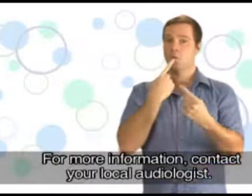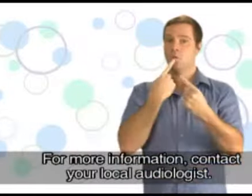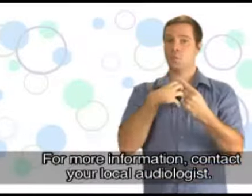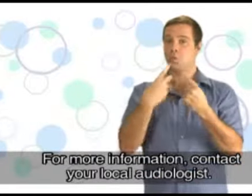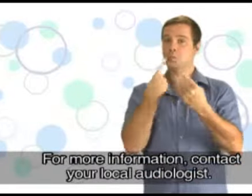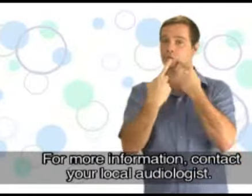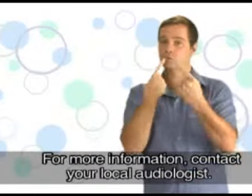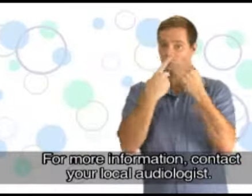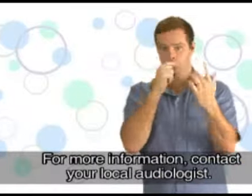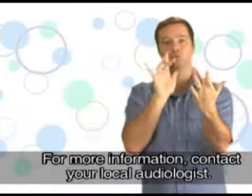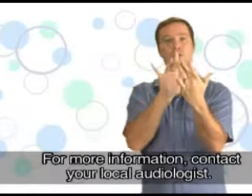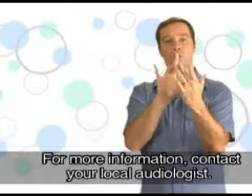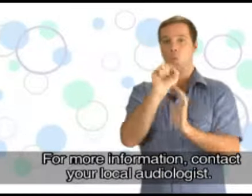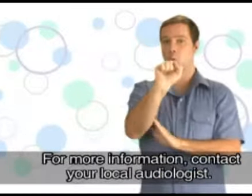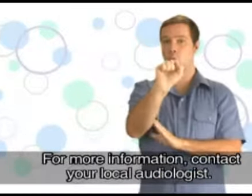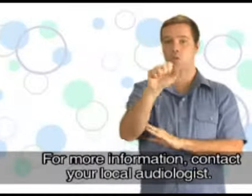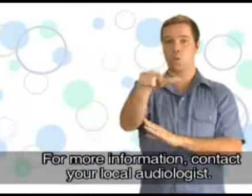For more information, contact your local audiologist.